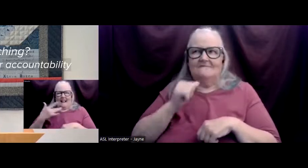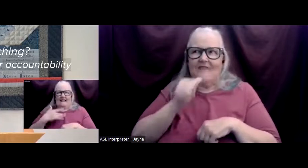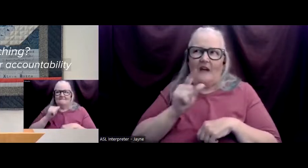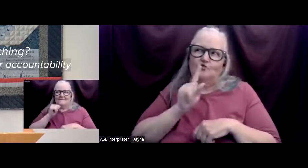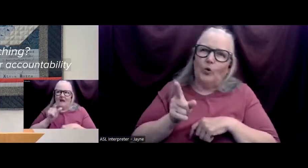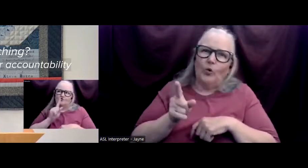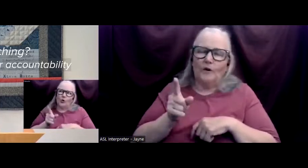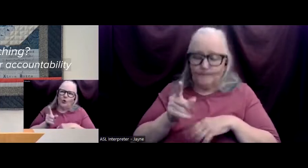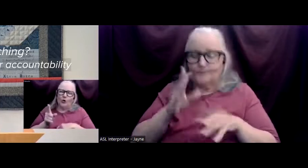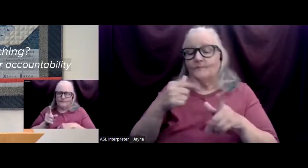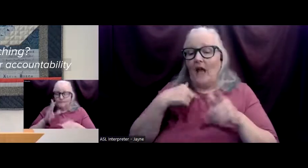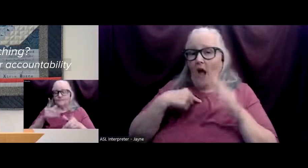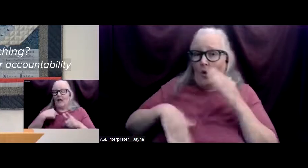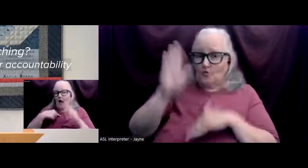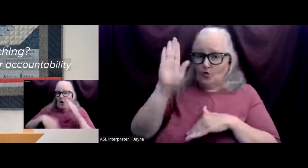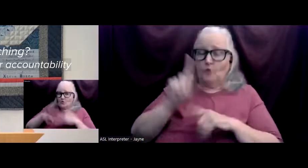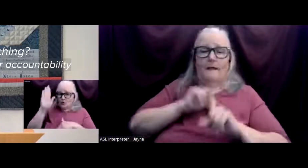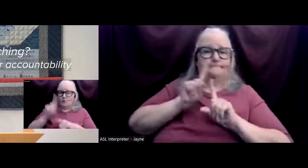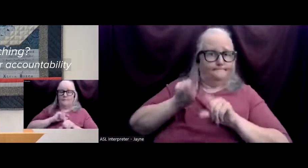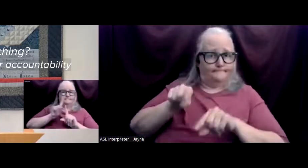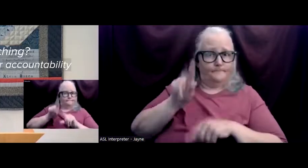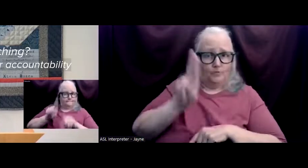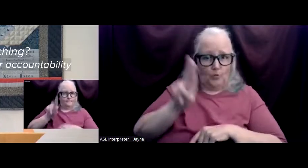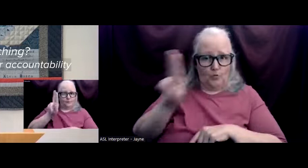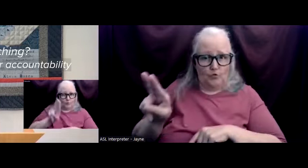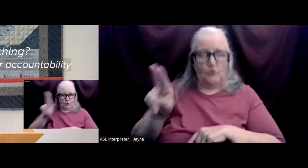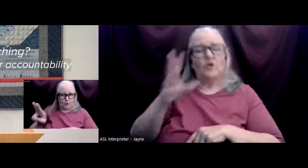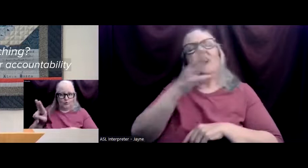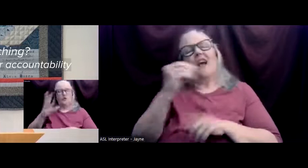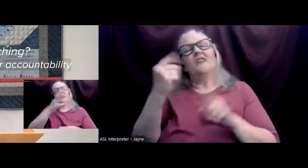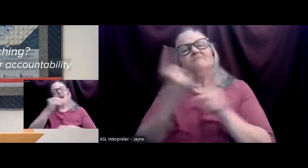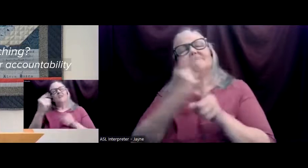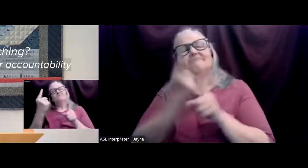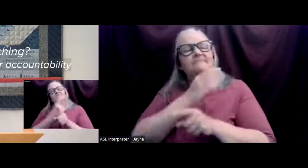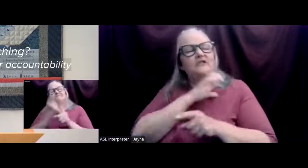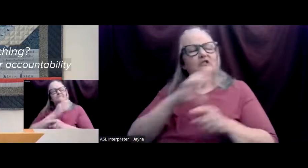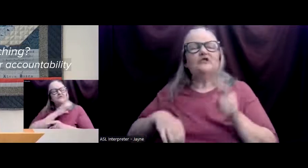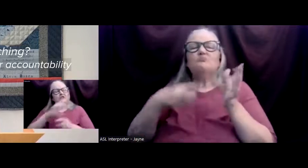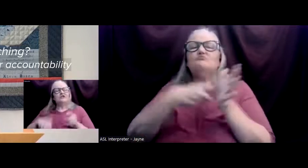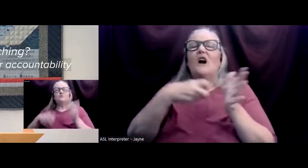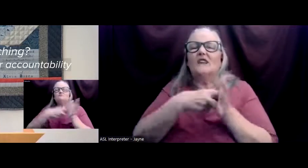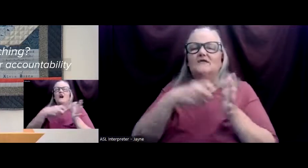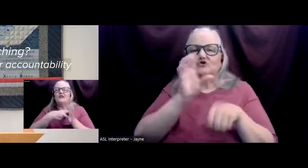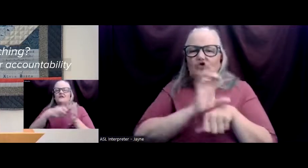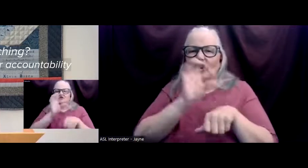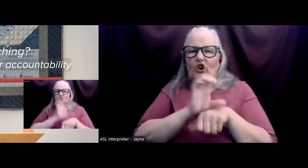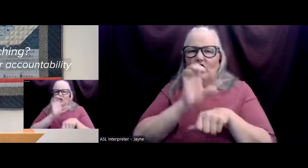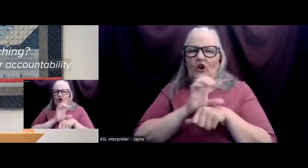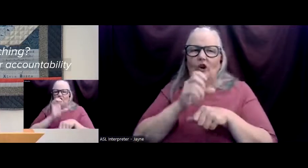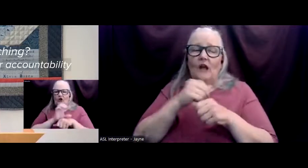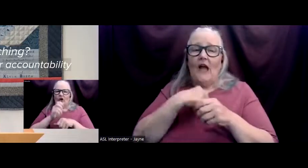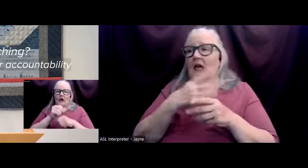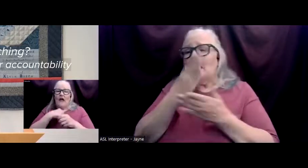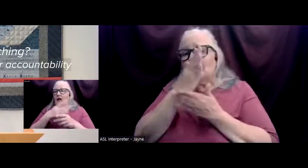I grew up attending both UU Church and more traditionally Christian Protestant churches, and I saw things I liked in